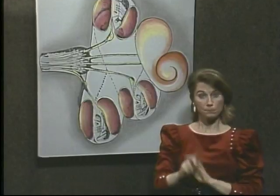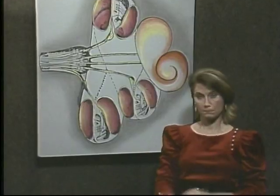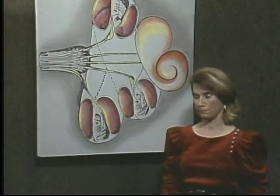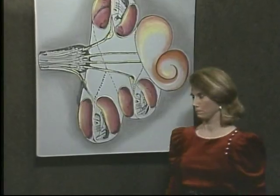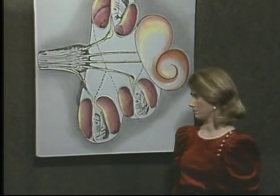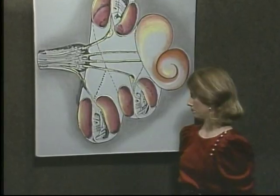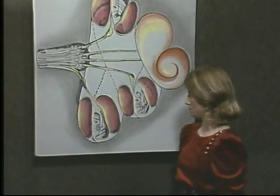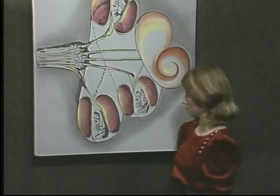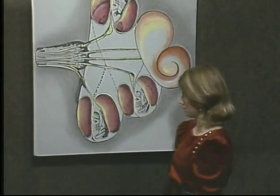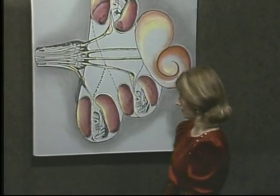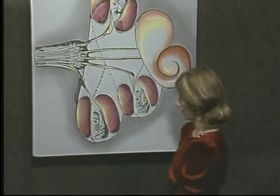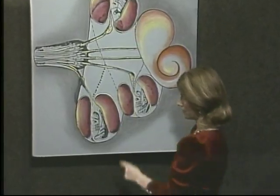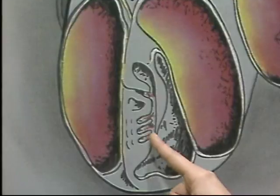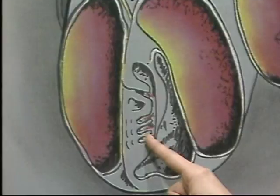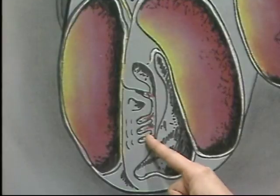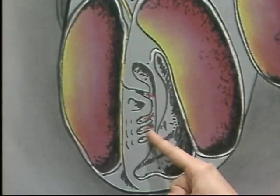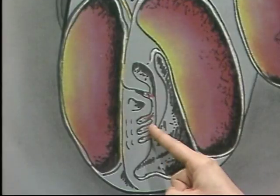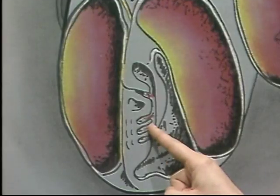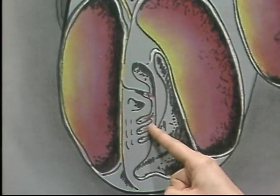The hair cells are located here.